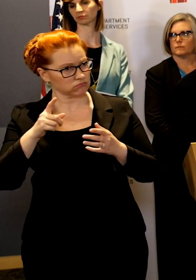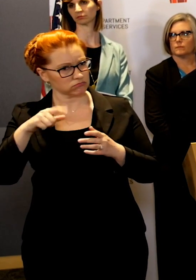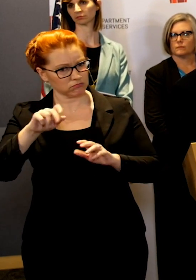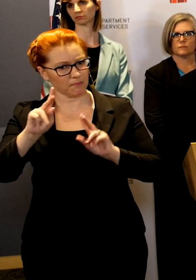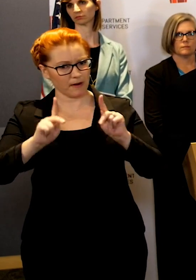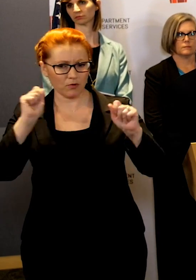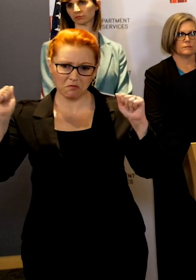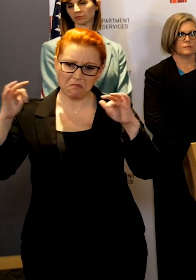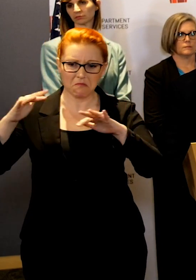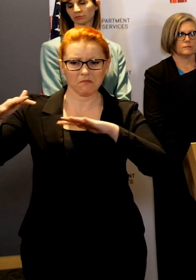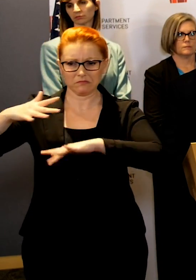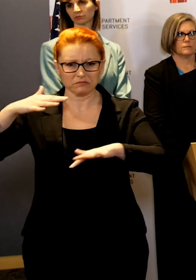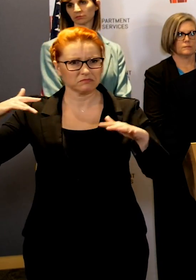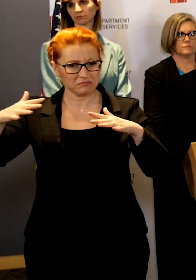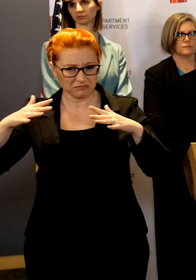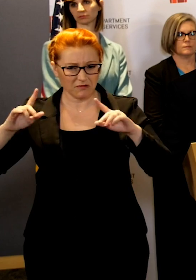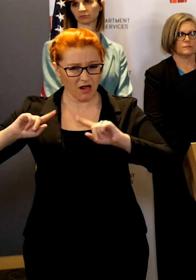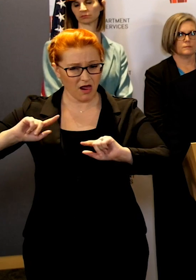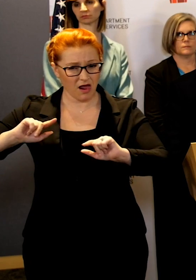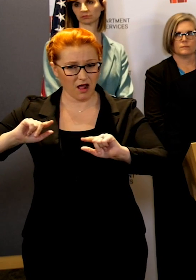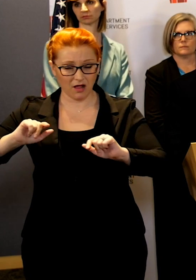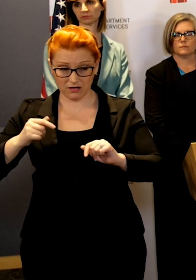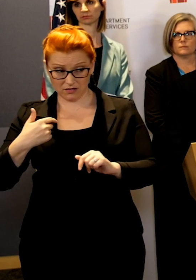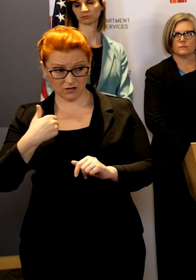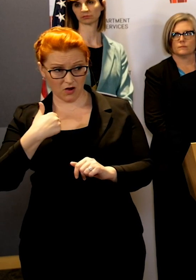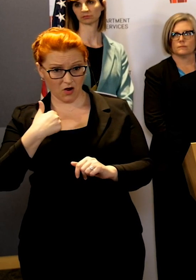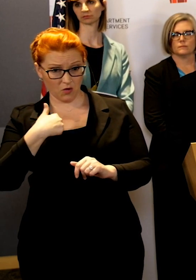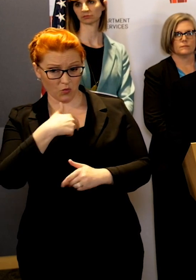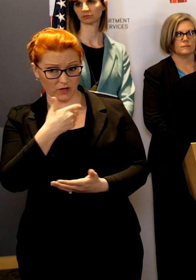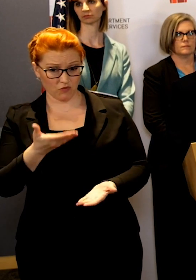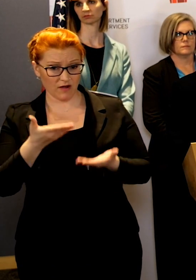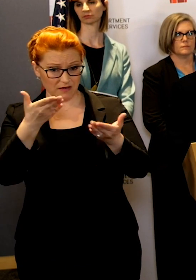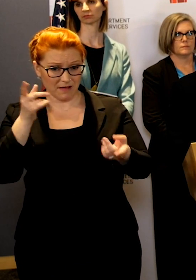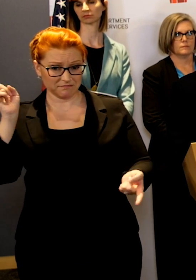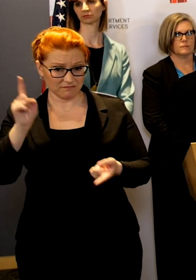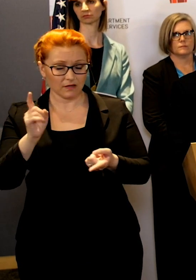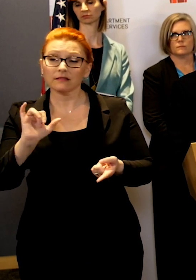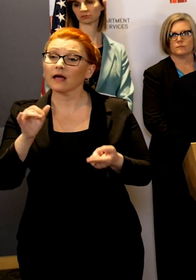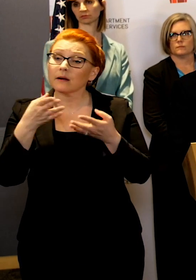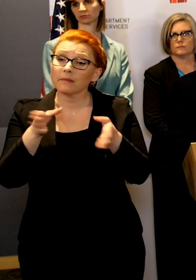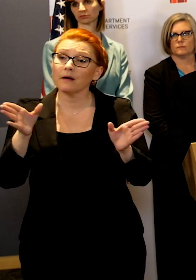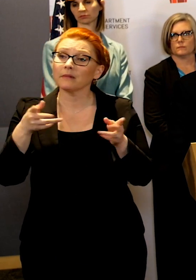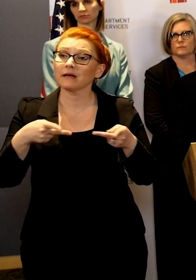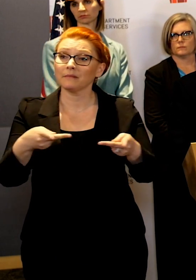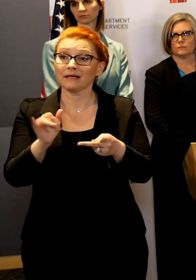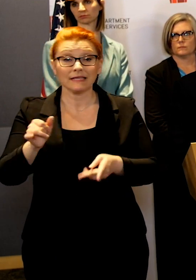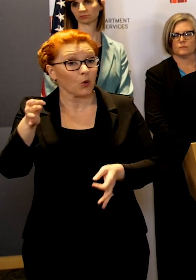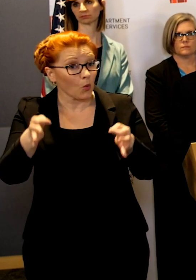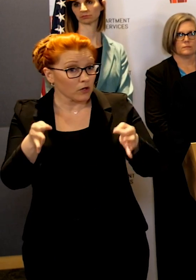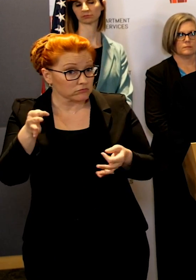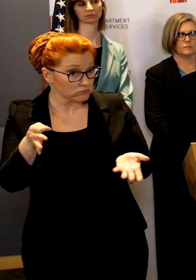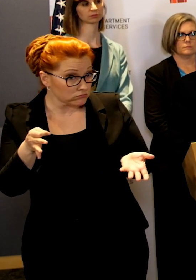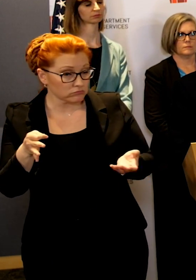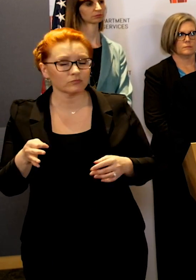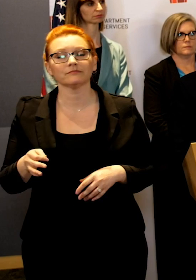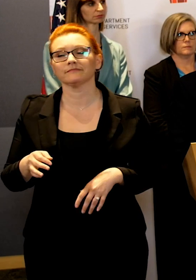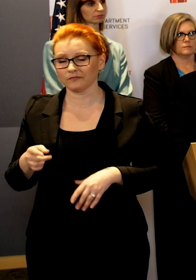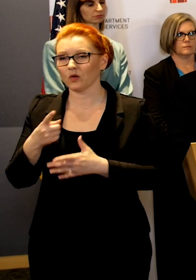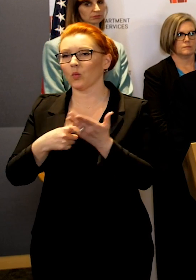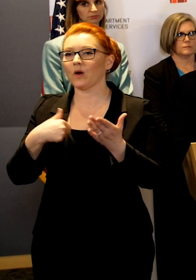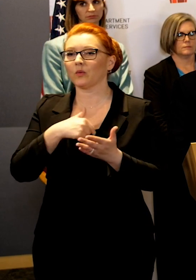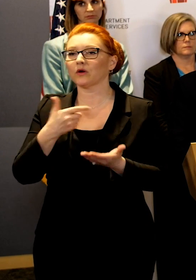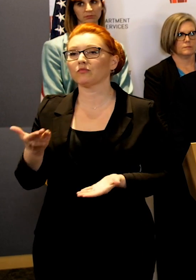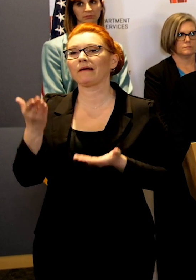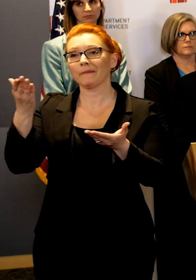would go? Are we recommending scaling back on that? Even public places like a court? So what we're